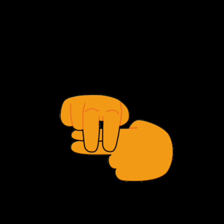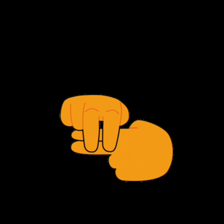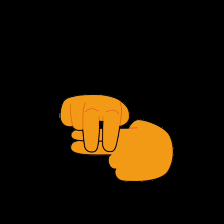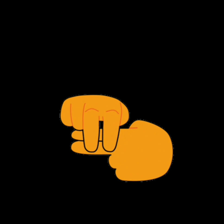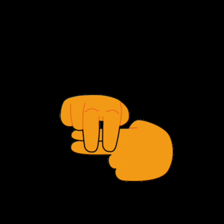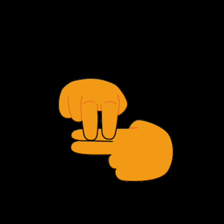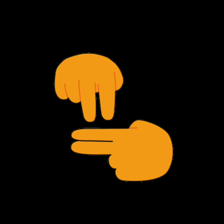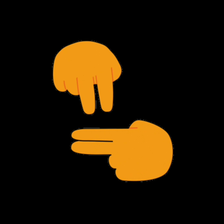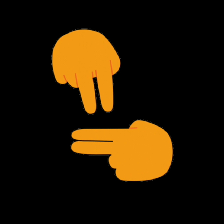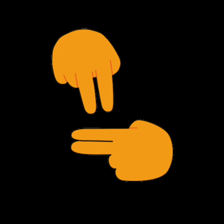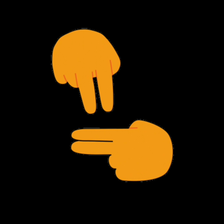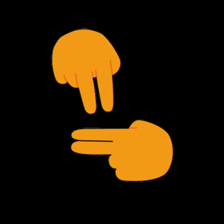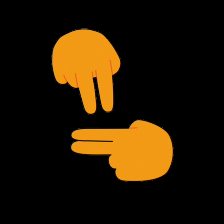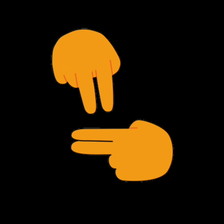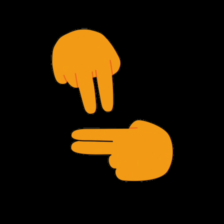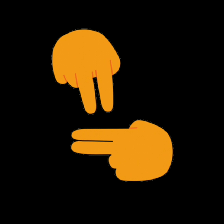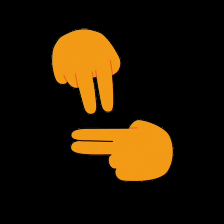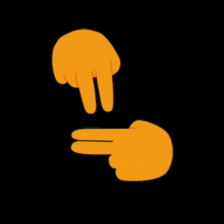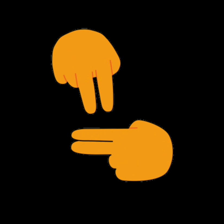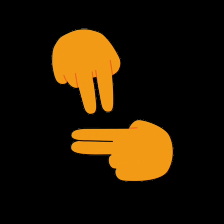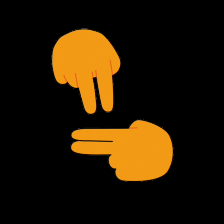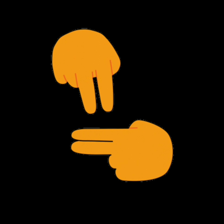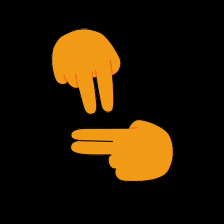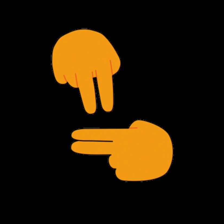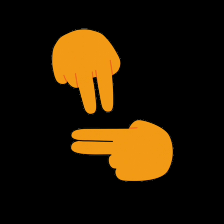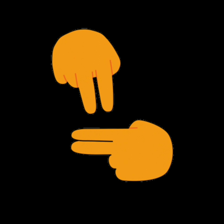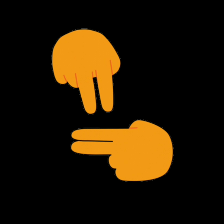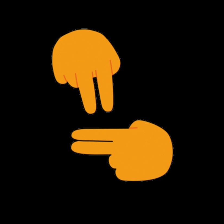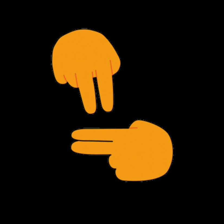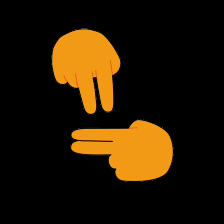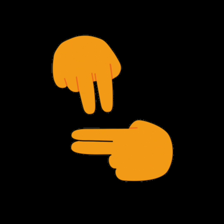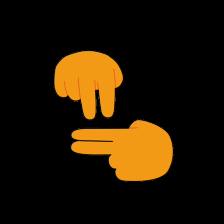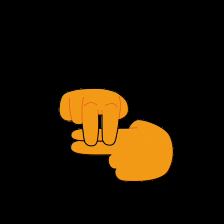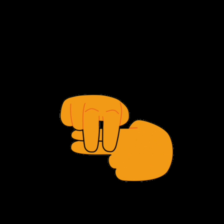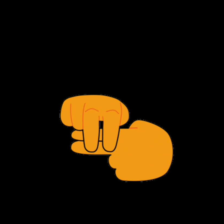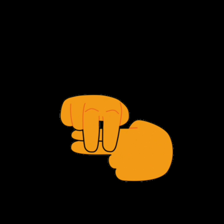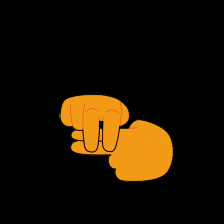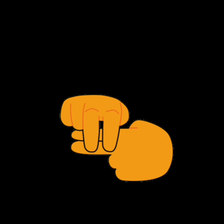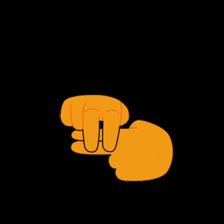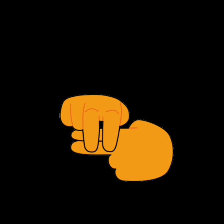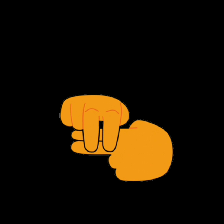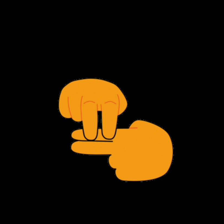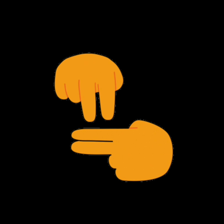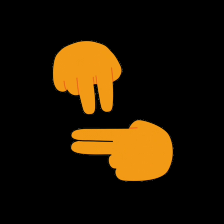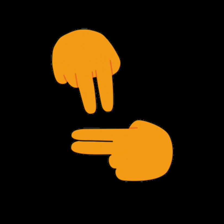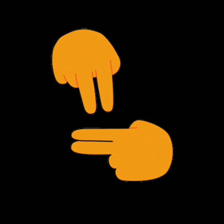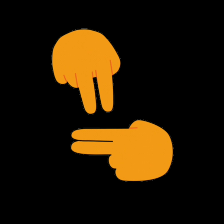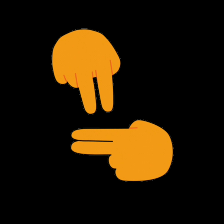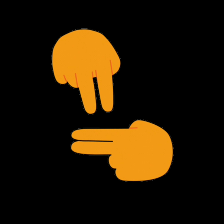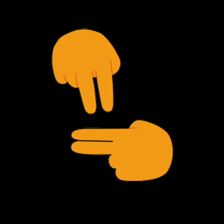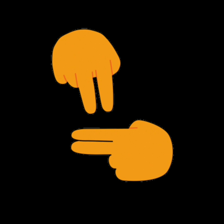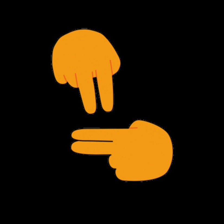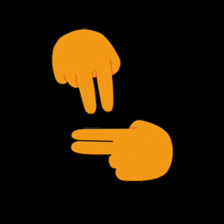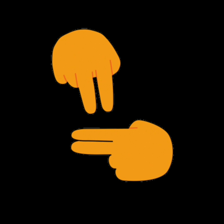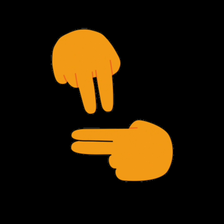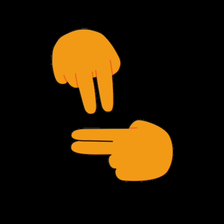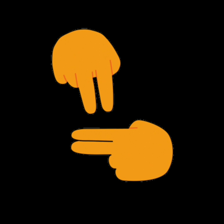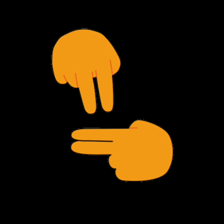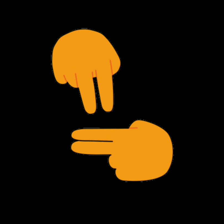Sit. In sign language, looks like a person sitting on a ledge. Start by holding your